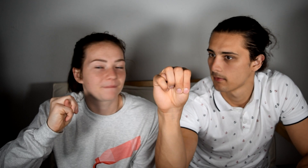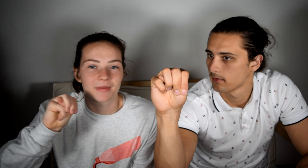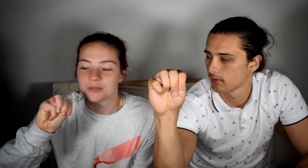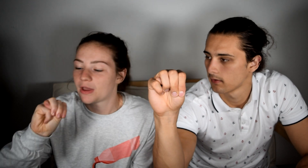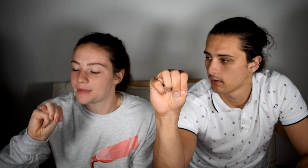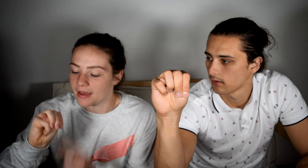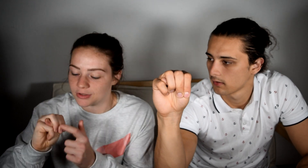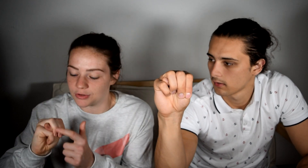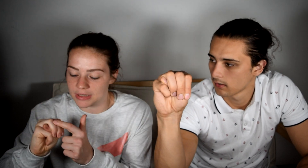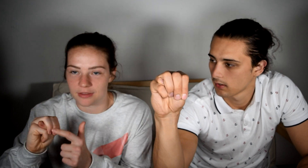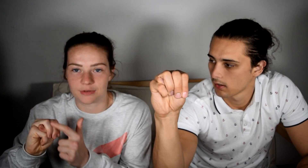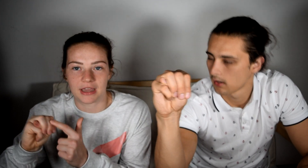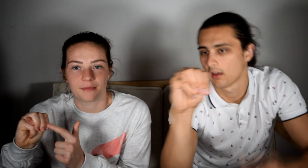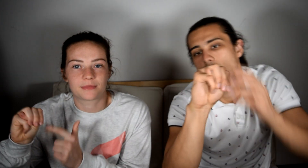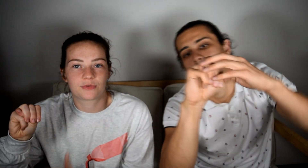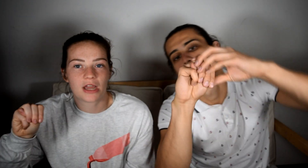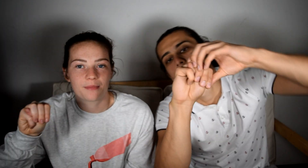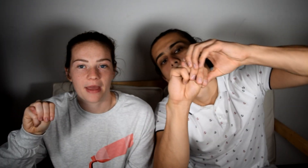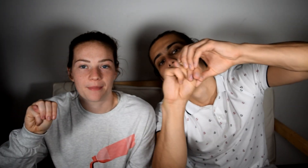So M, yeah. So it's like 3M. 3 hump M.